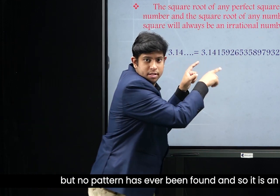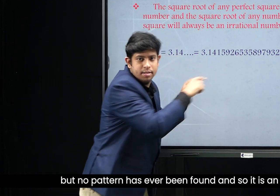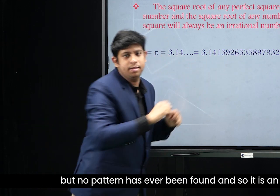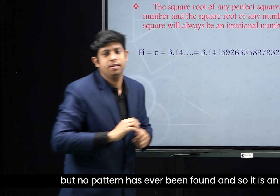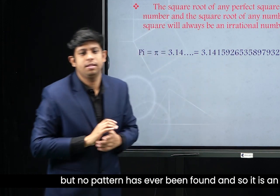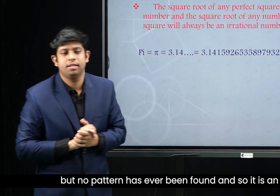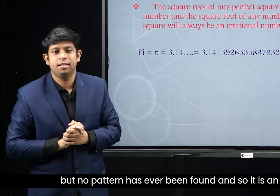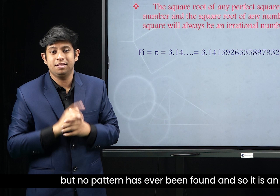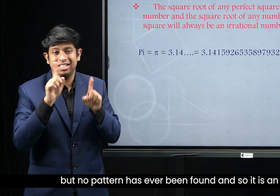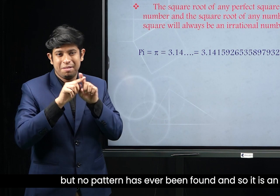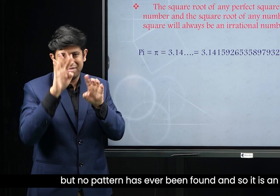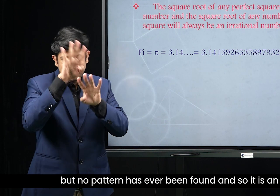it is an irrational number.